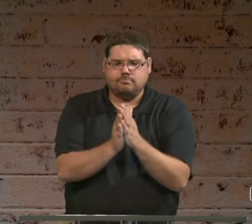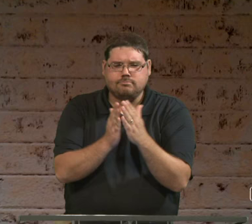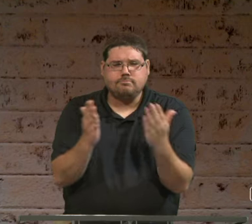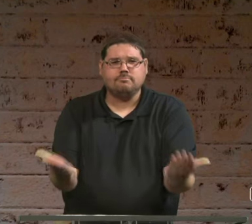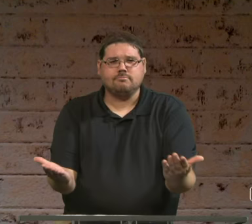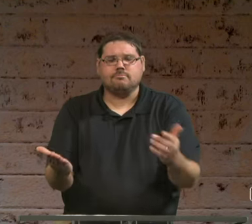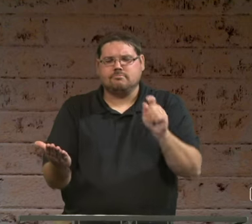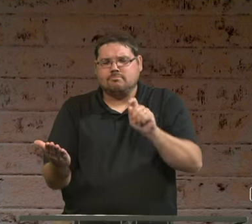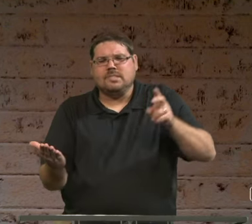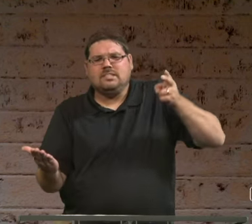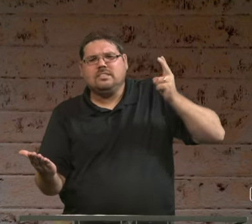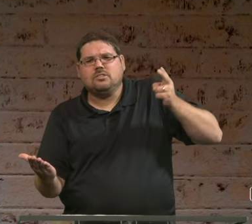up, your parents